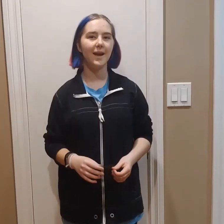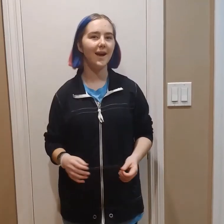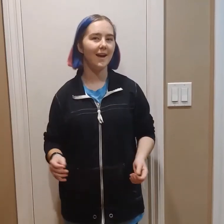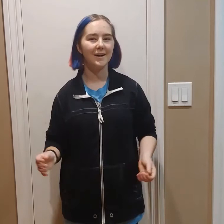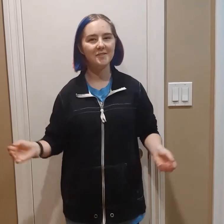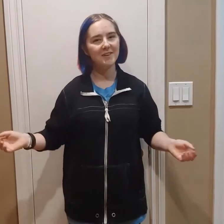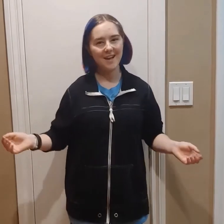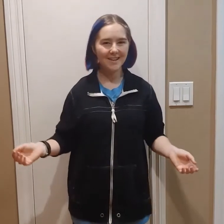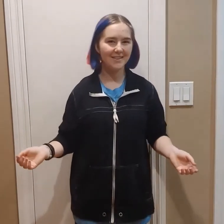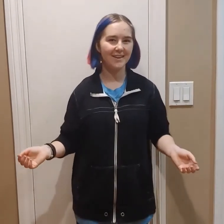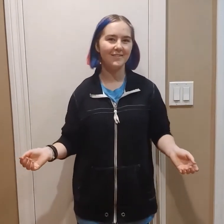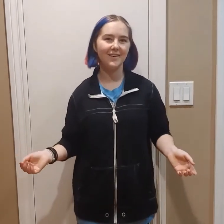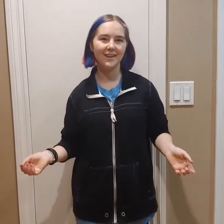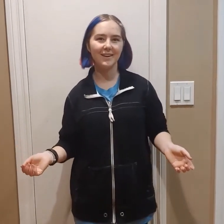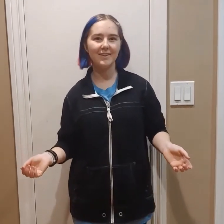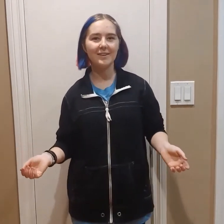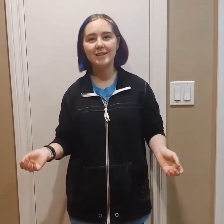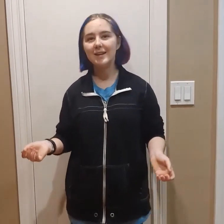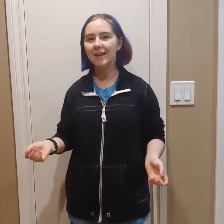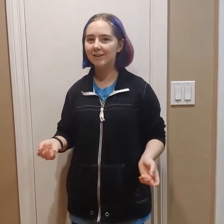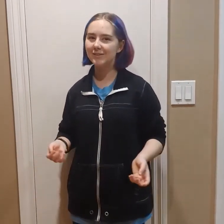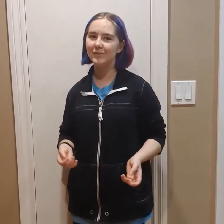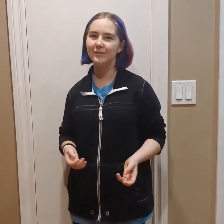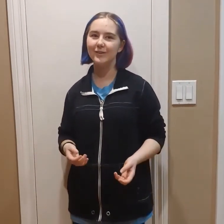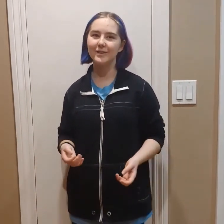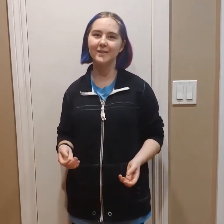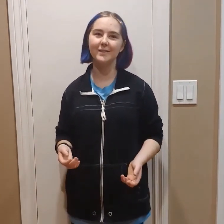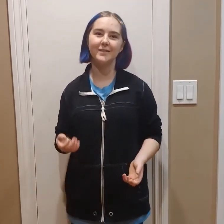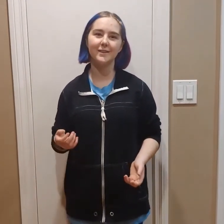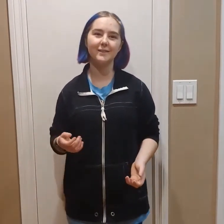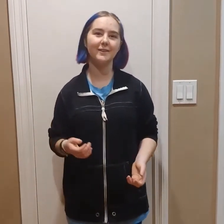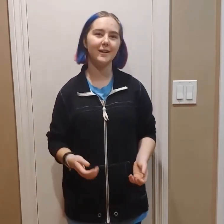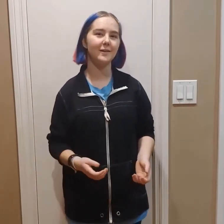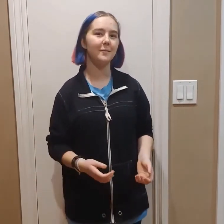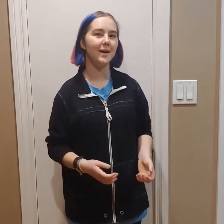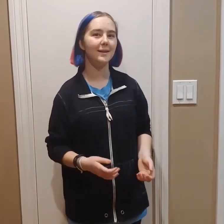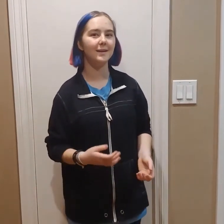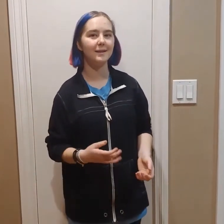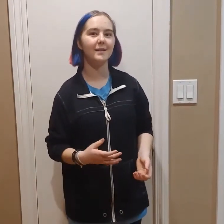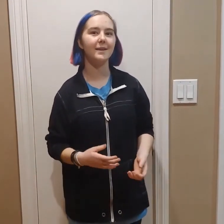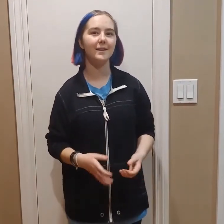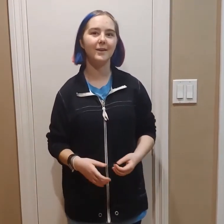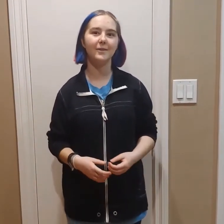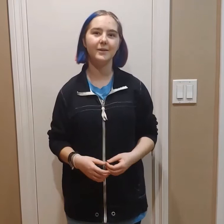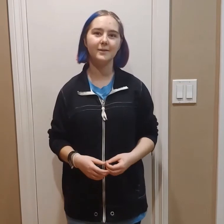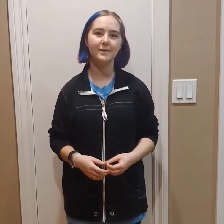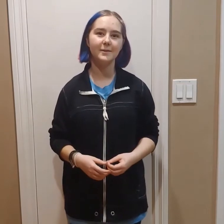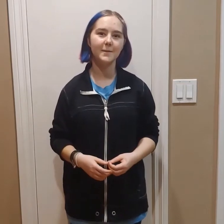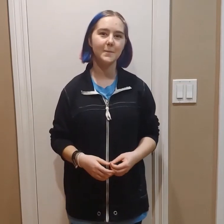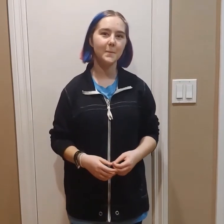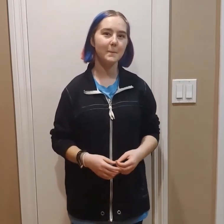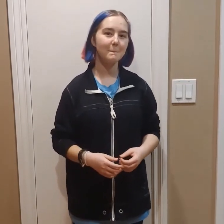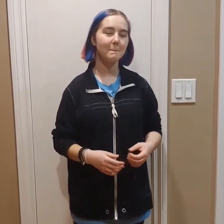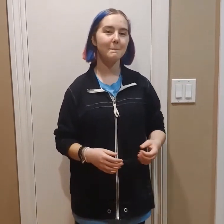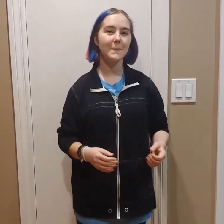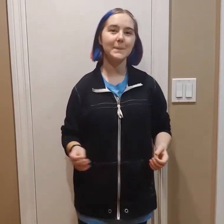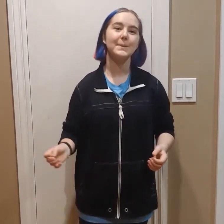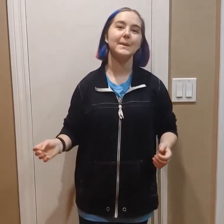Hi, I'm Heather, and we're gonna learn the next two verses of This Little Light of Mine in sign language.